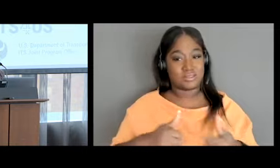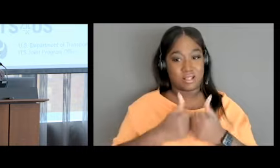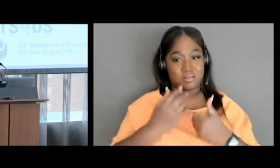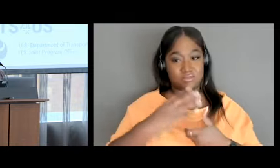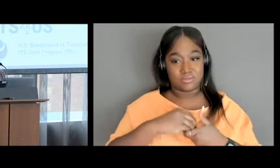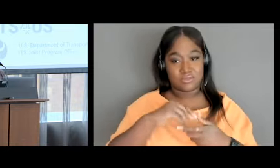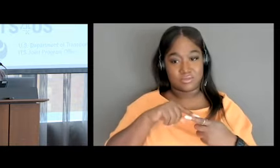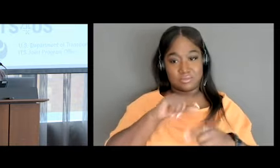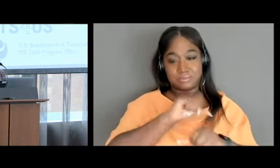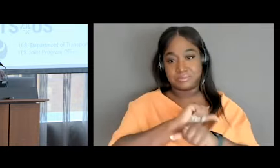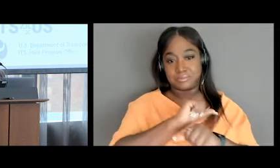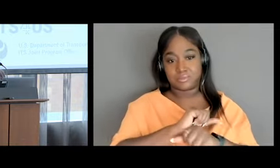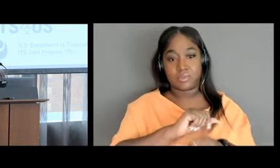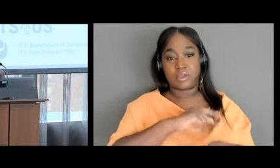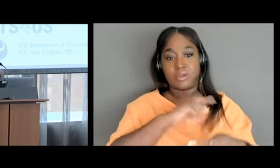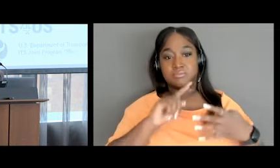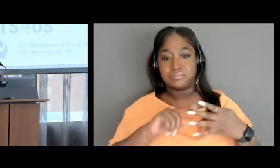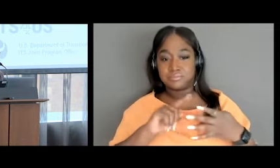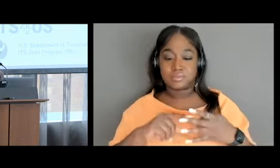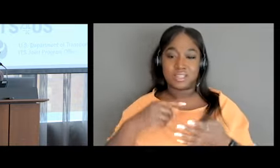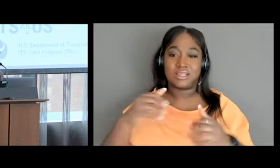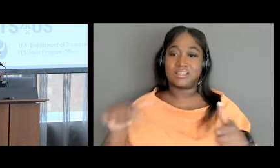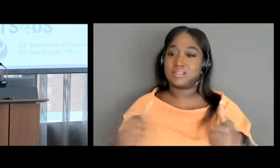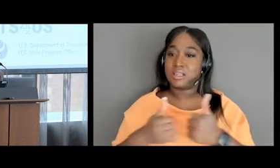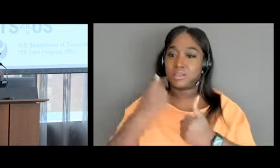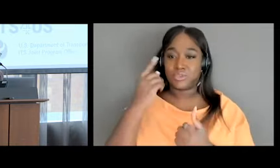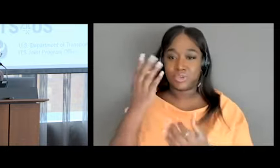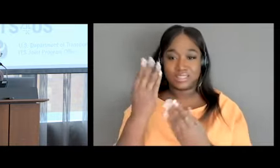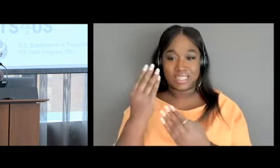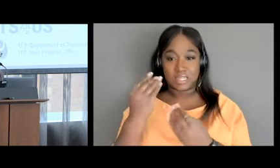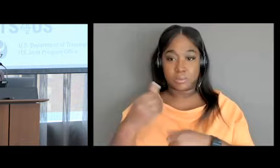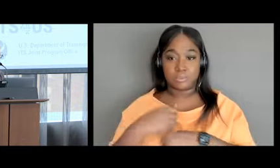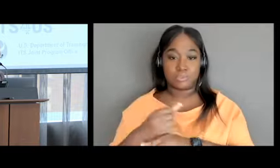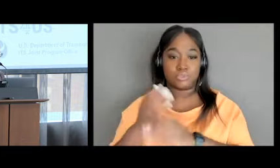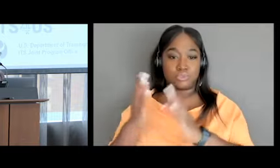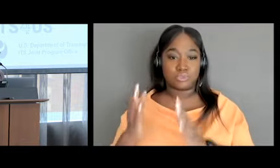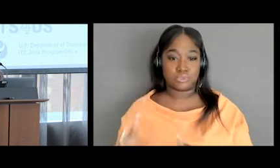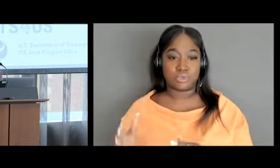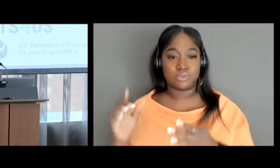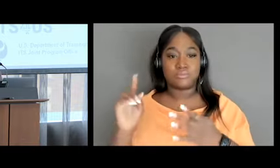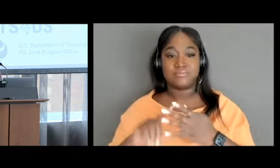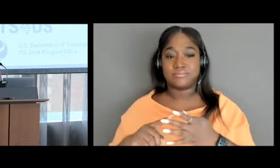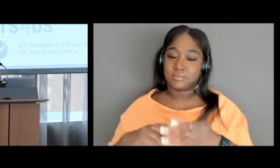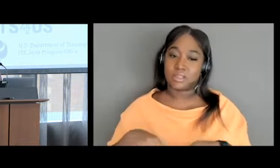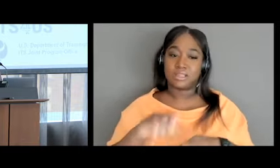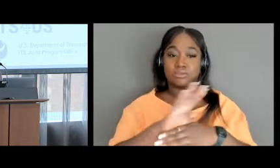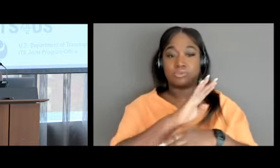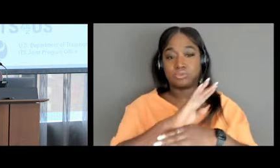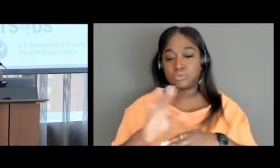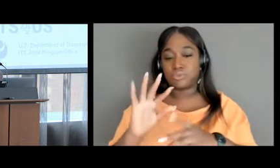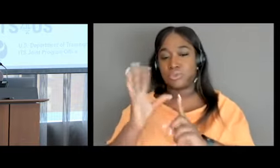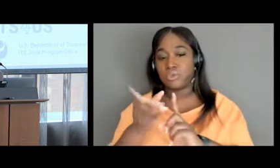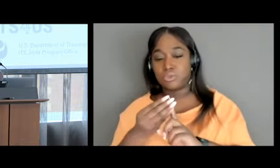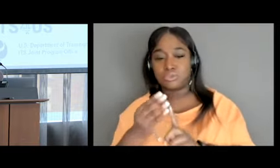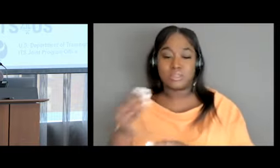data producers, what are the institutional hurdles, the cultural hurdles, as well as just the data collection